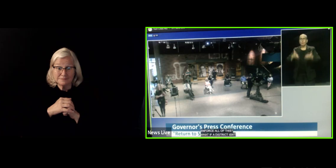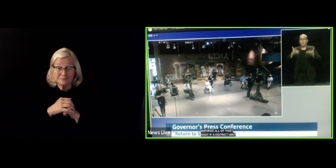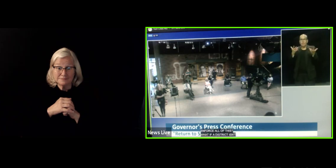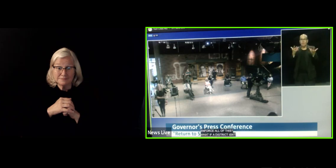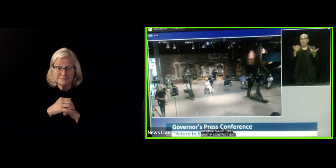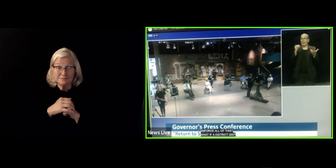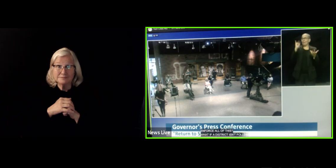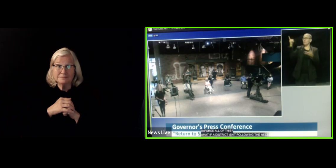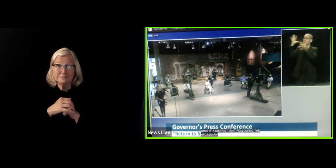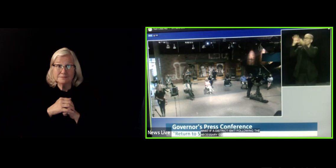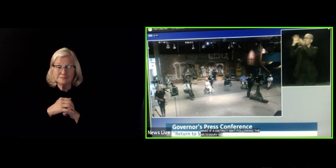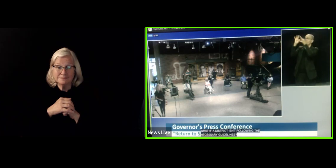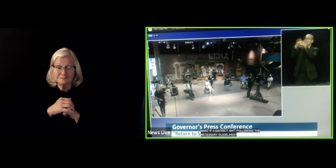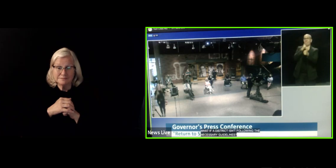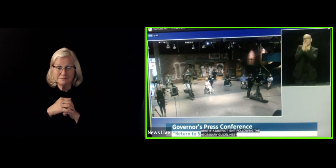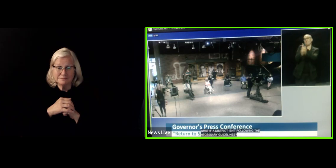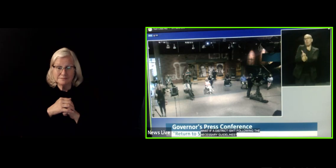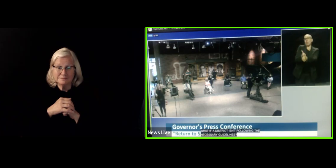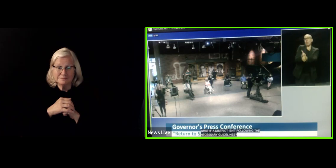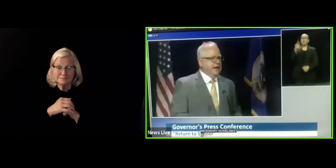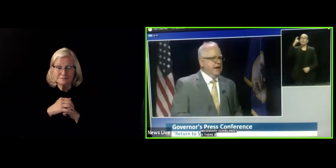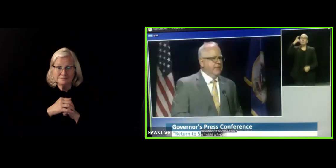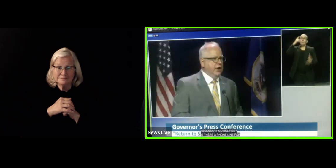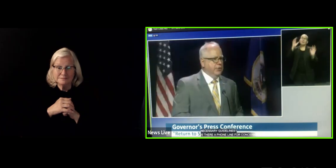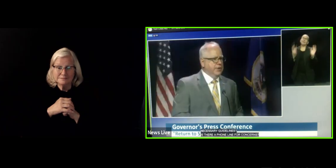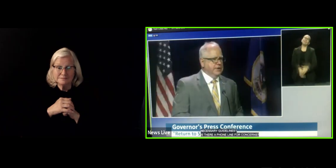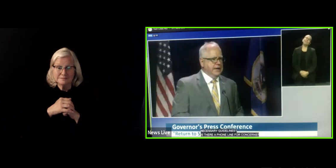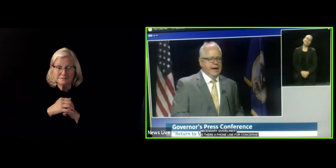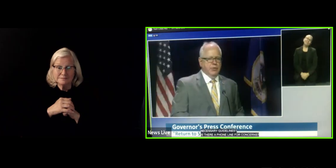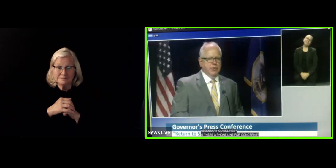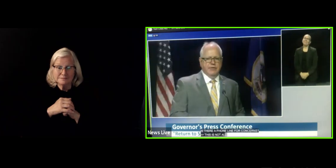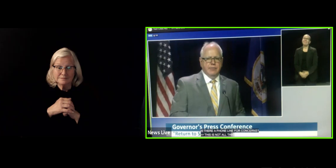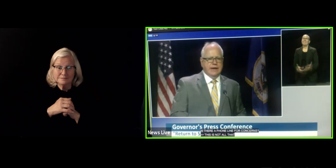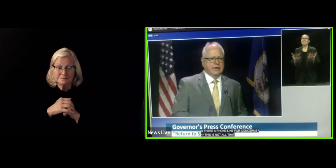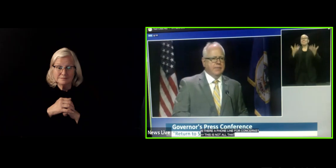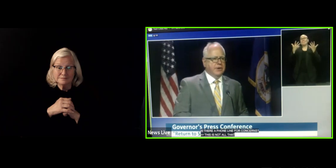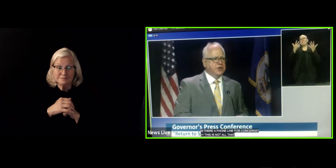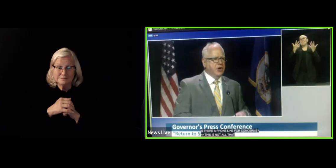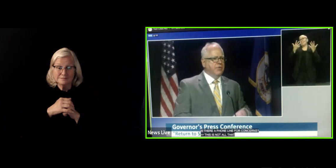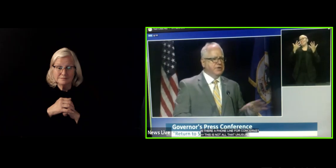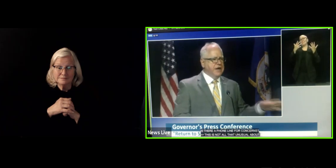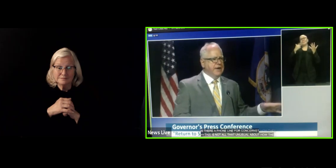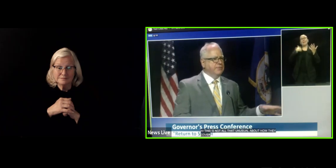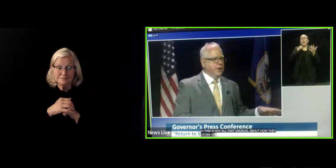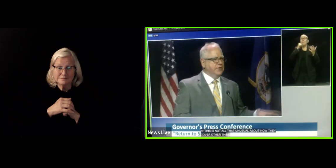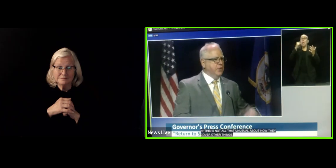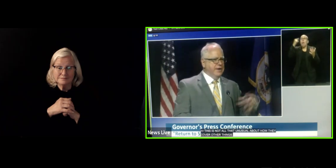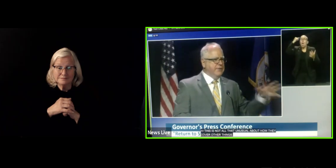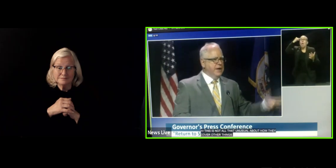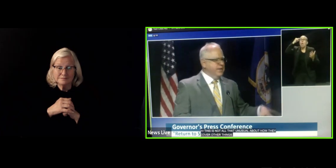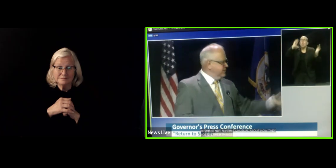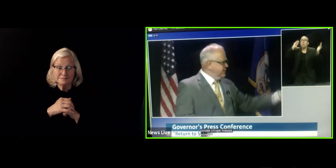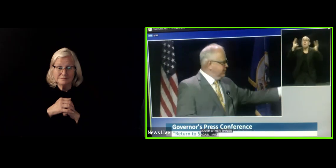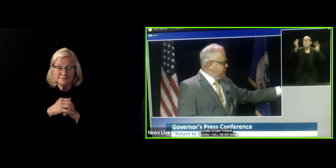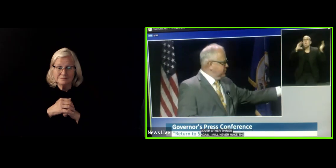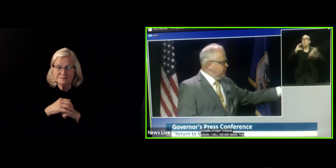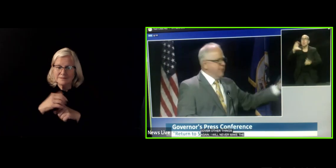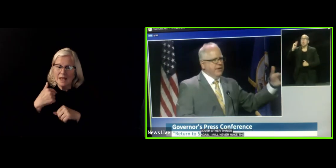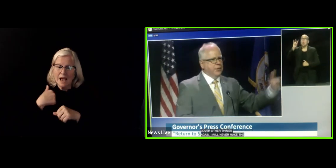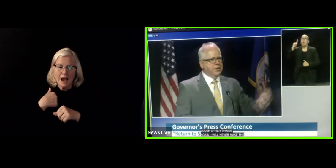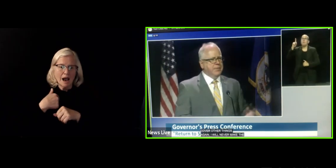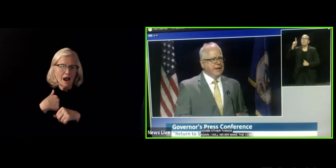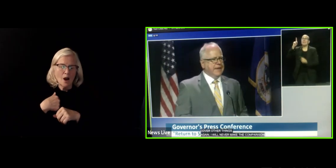for? This is not all that unusual about how they cover other things. Again, I will never make the comparison. COVID is not influenza. We have things in place with the